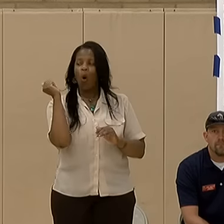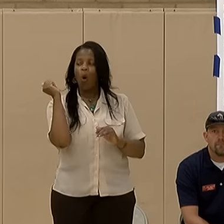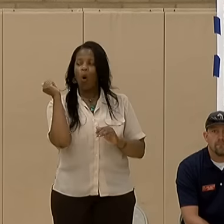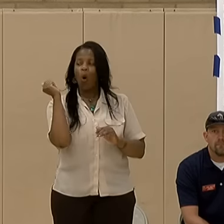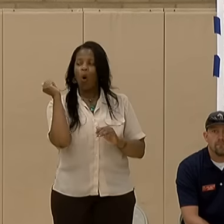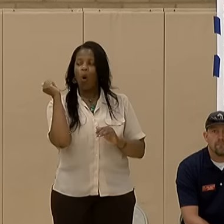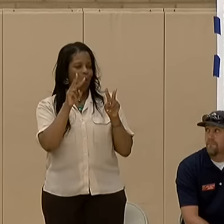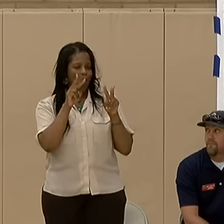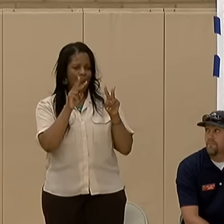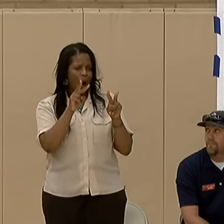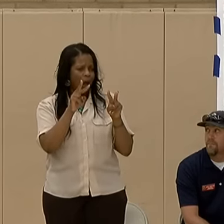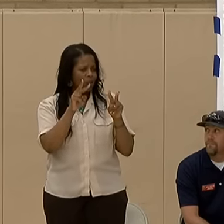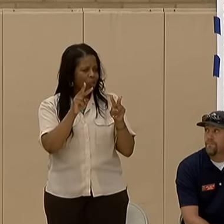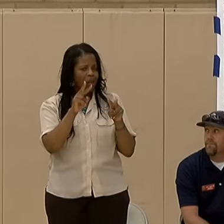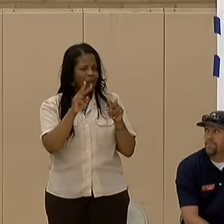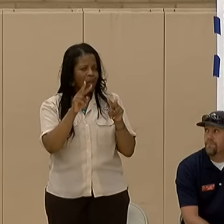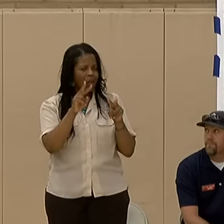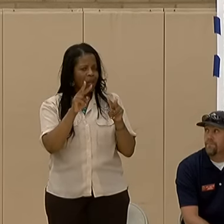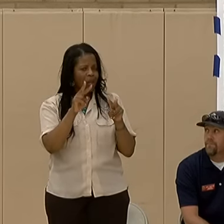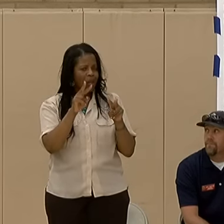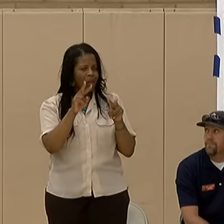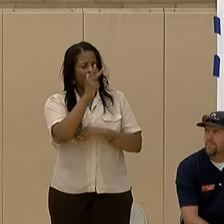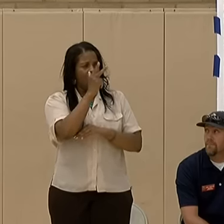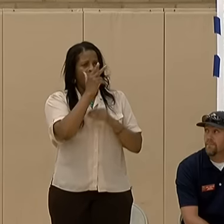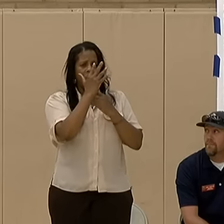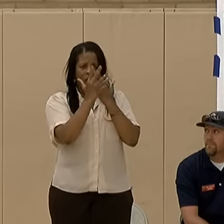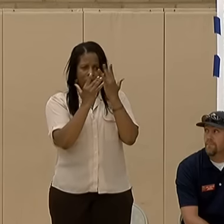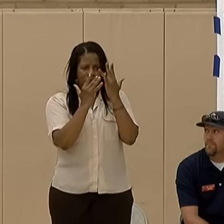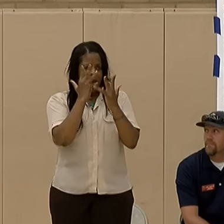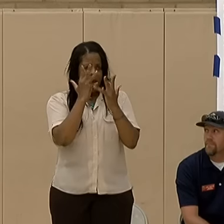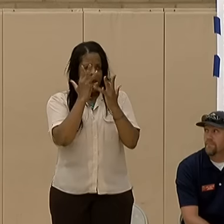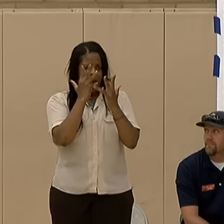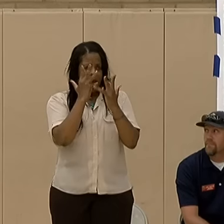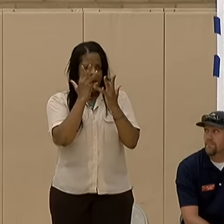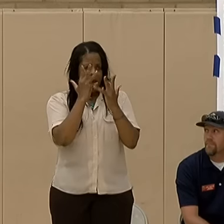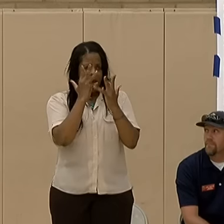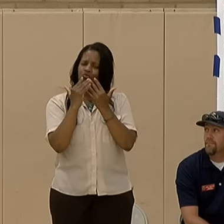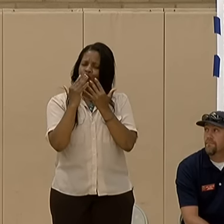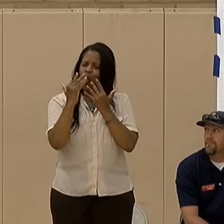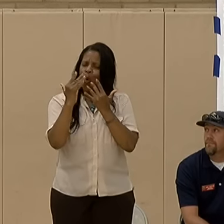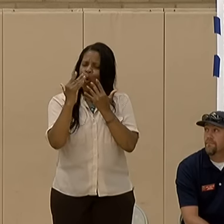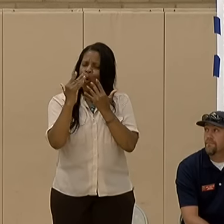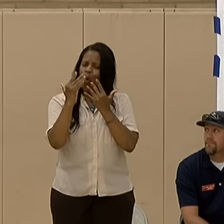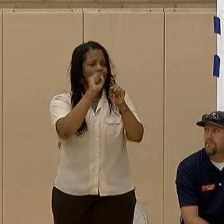the fire as it burned across the mountain through our communities.